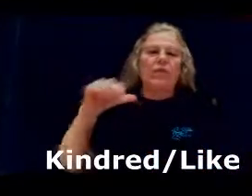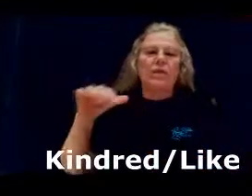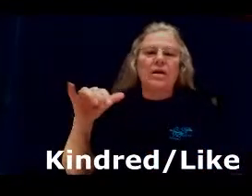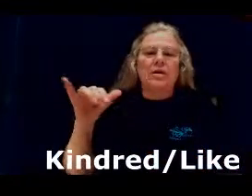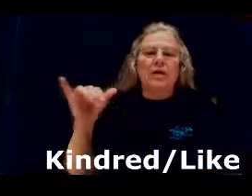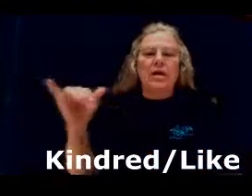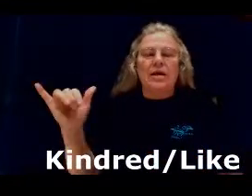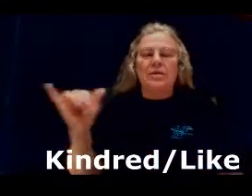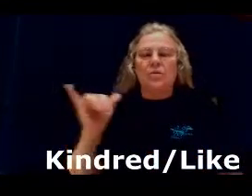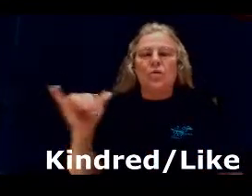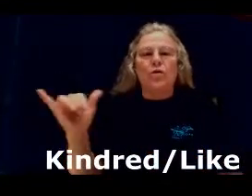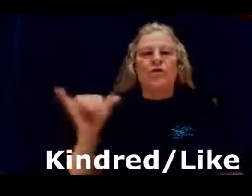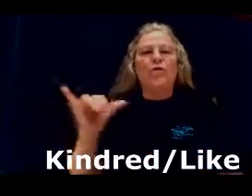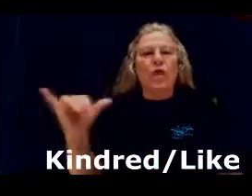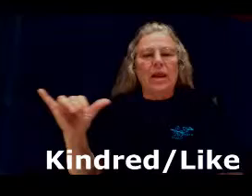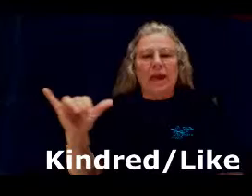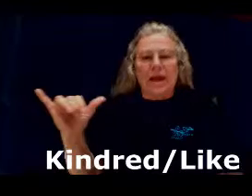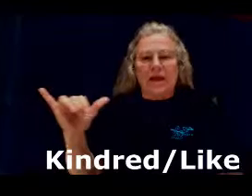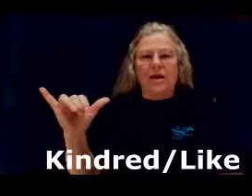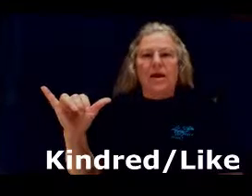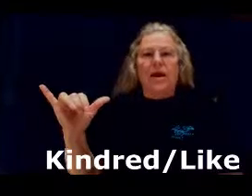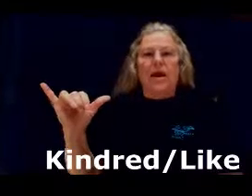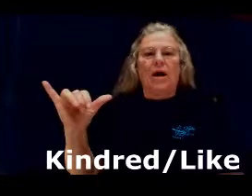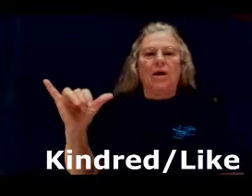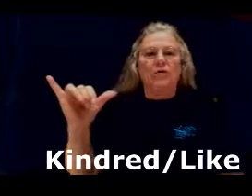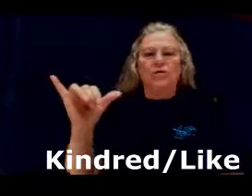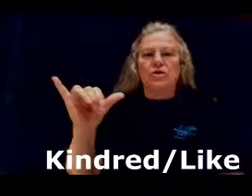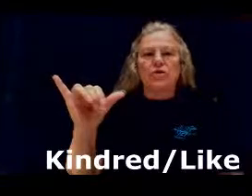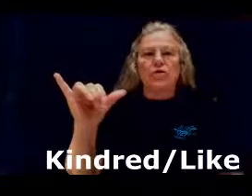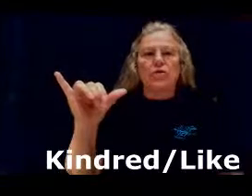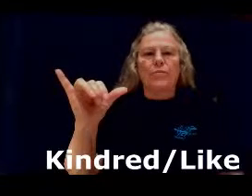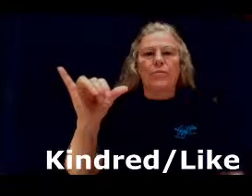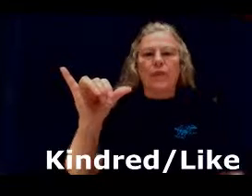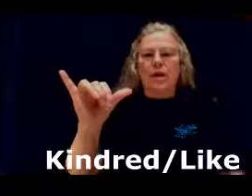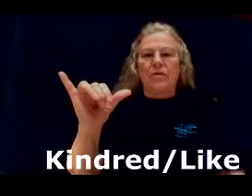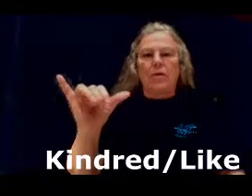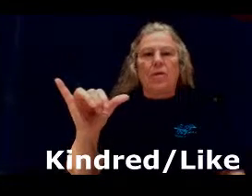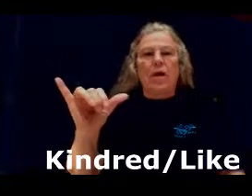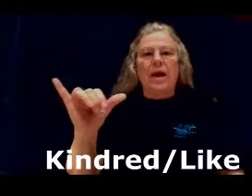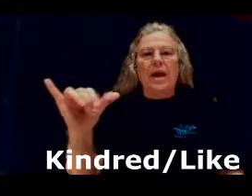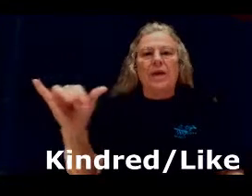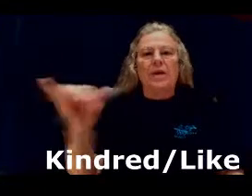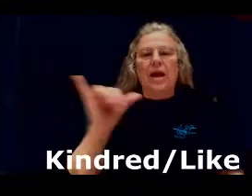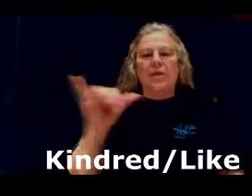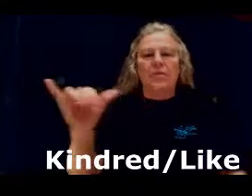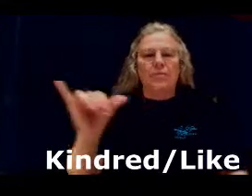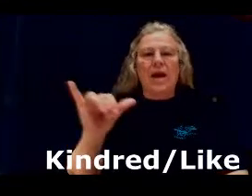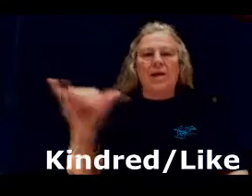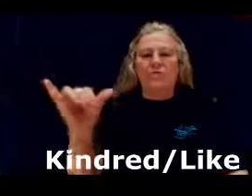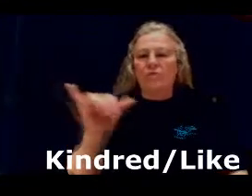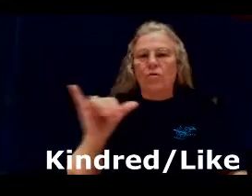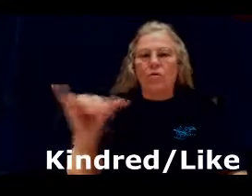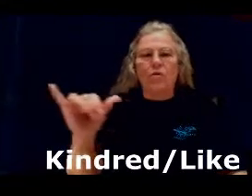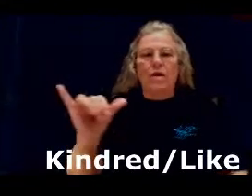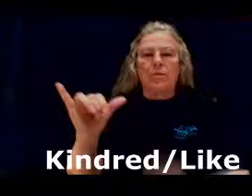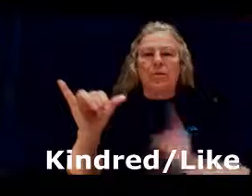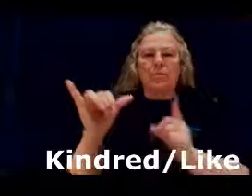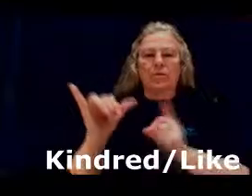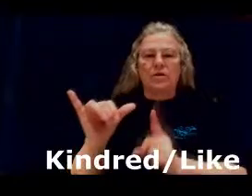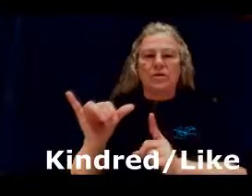Kindred is the word for like. You just form the Y hand and then back and forth, because what's on